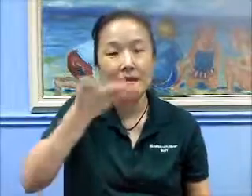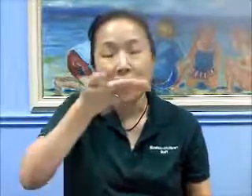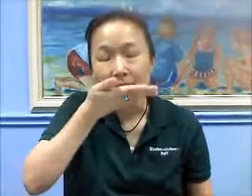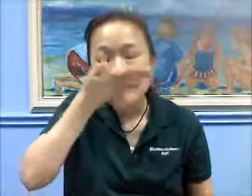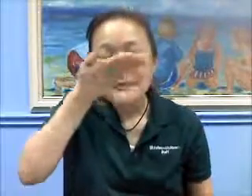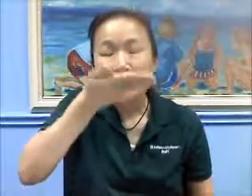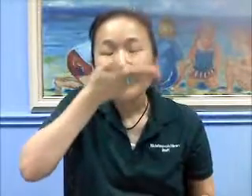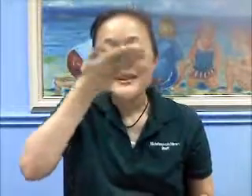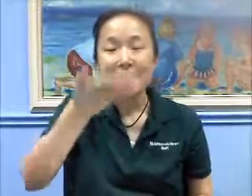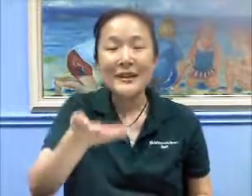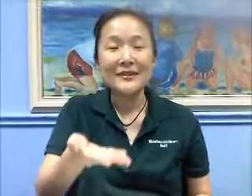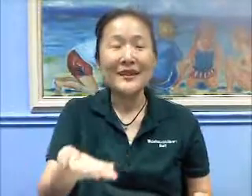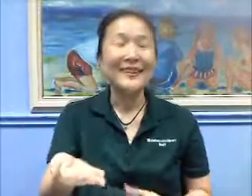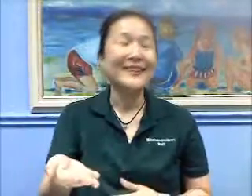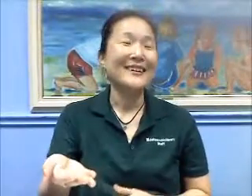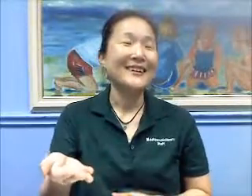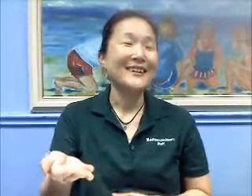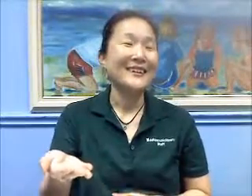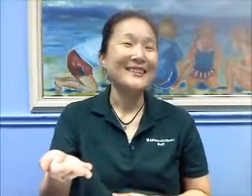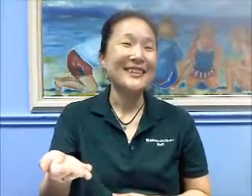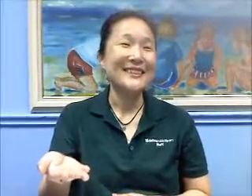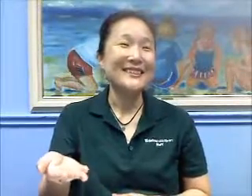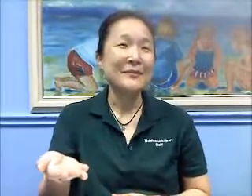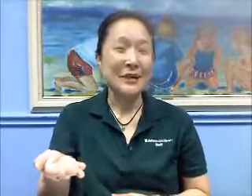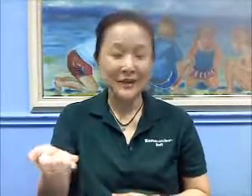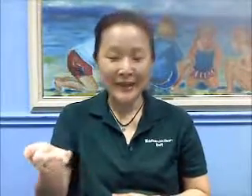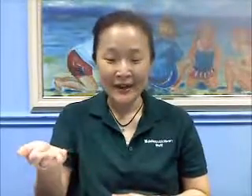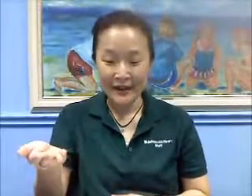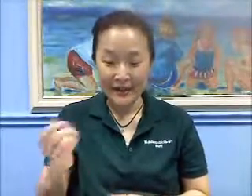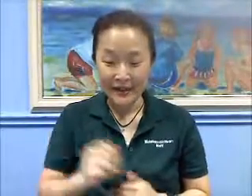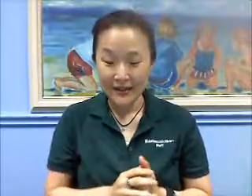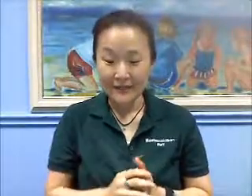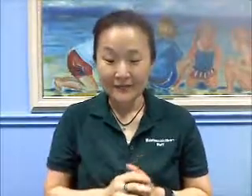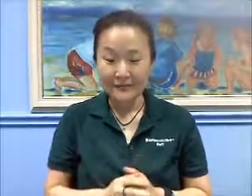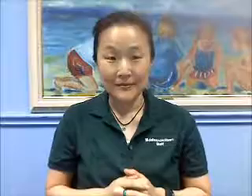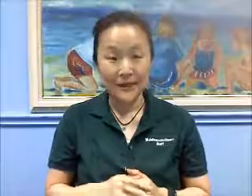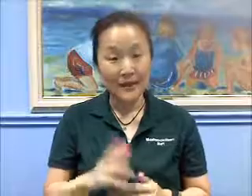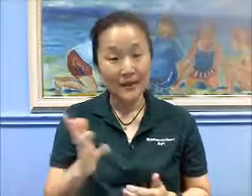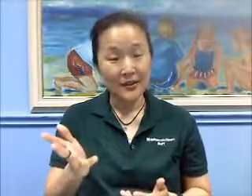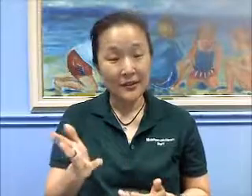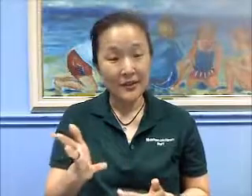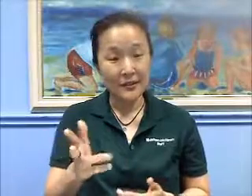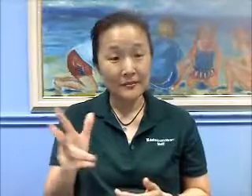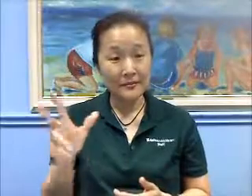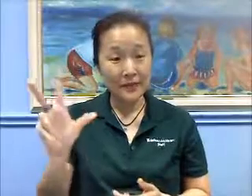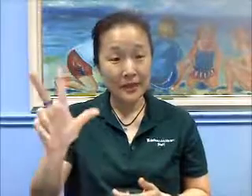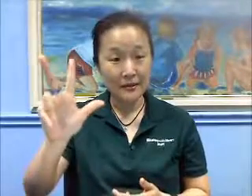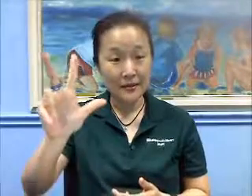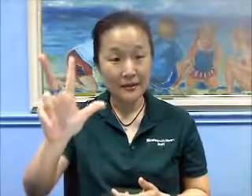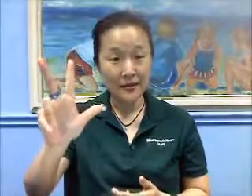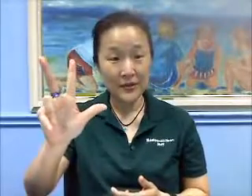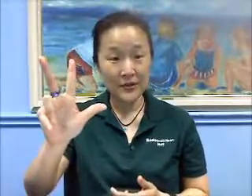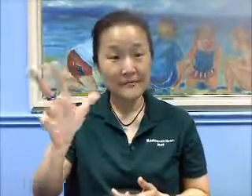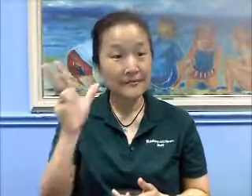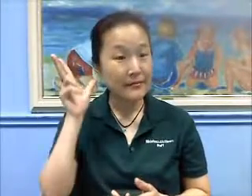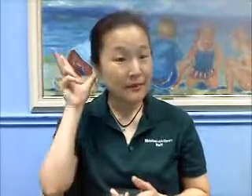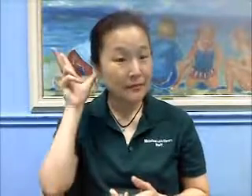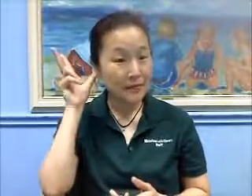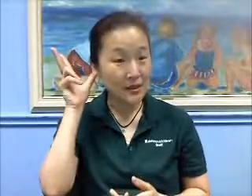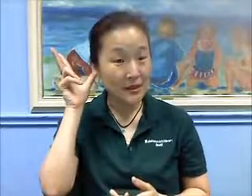want to smell it. You're like, that's nice. I'm hungry now. So, and then you can hear. Take the number 3, put the thumb